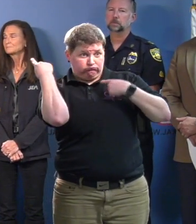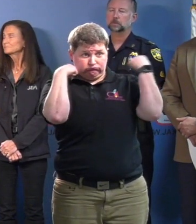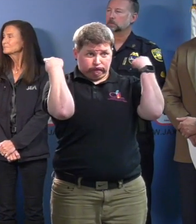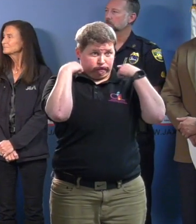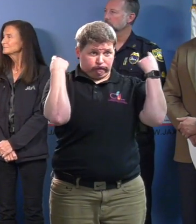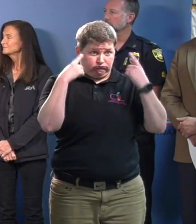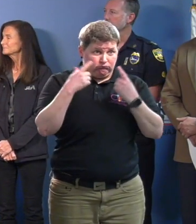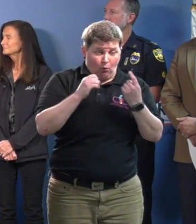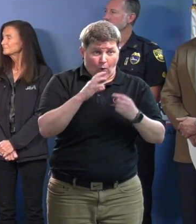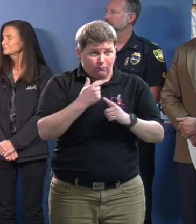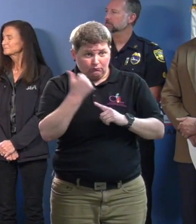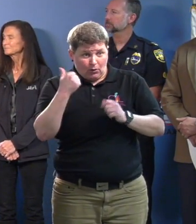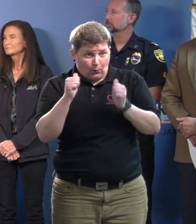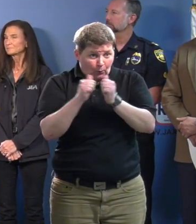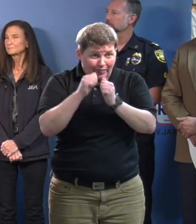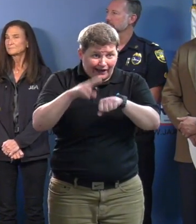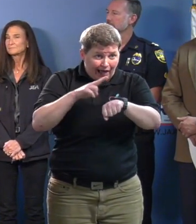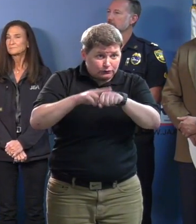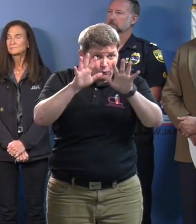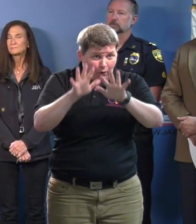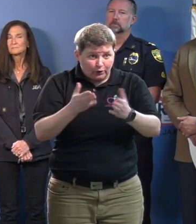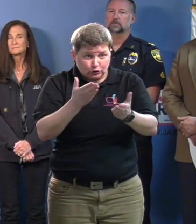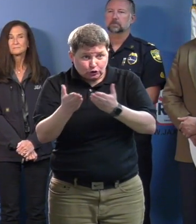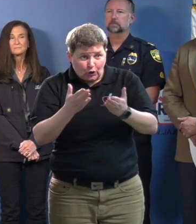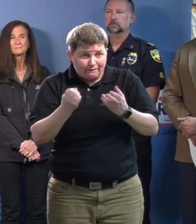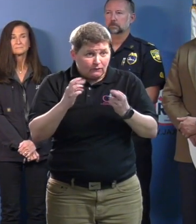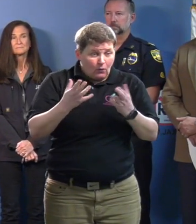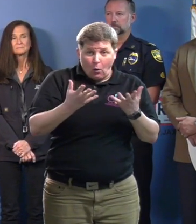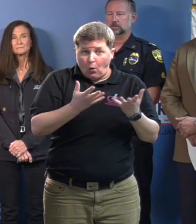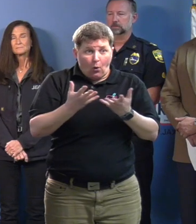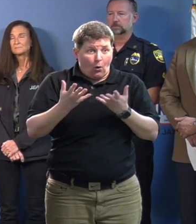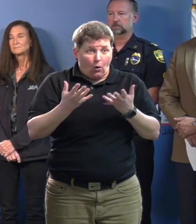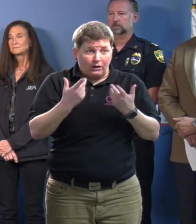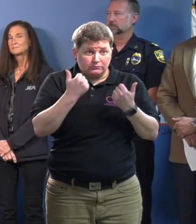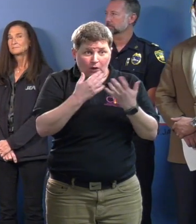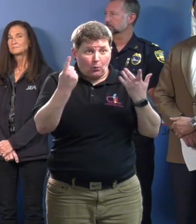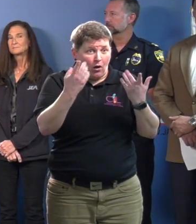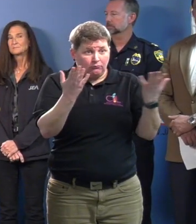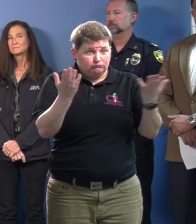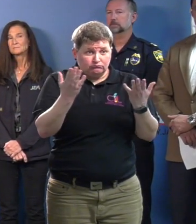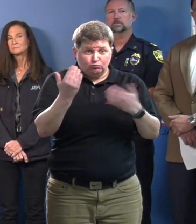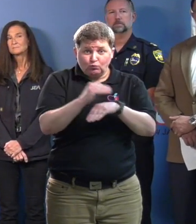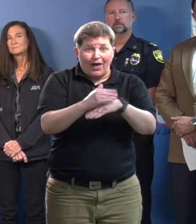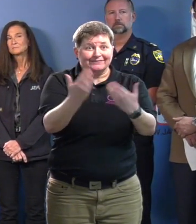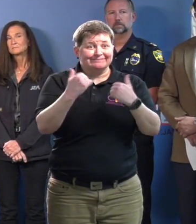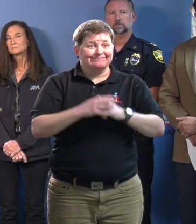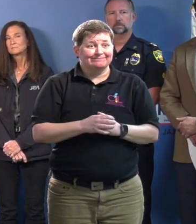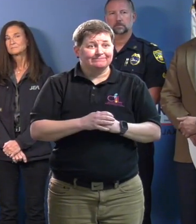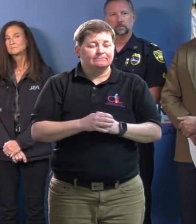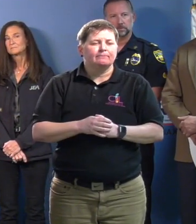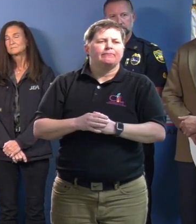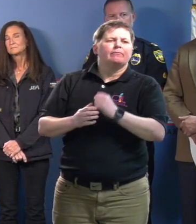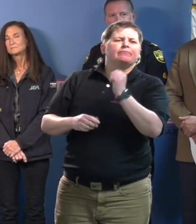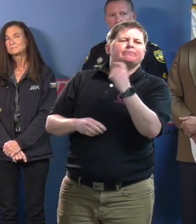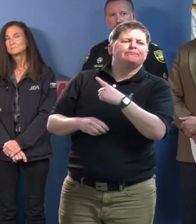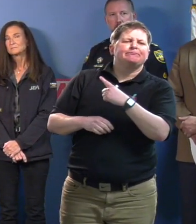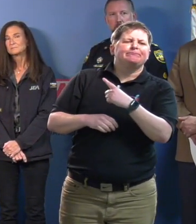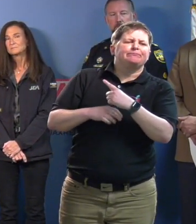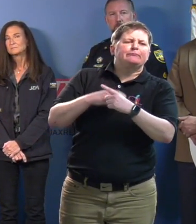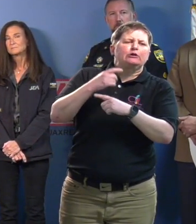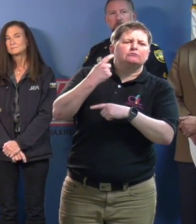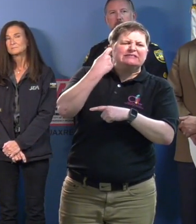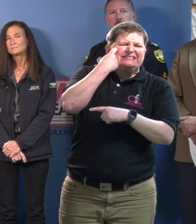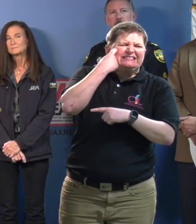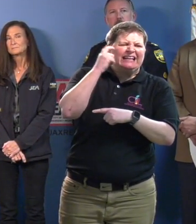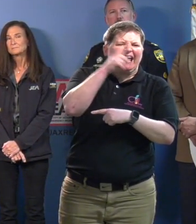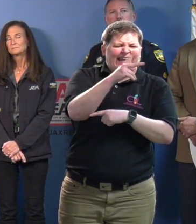the National Weather Service, or for any folks that are here with us tonight. Yes, ma'am. Mayor, we were just over in Ken Knight Drive,